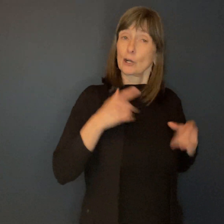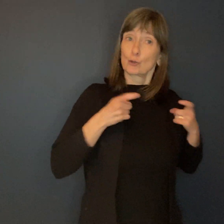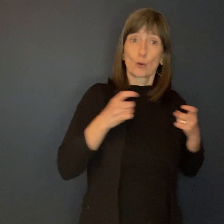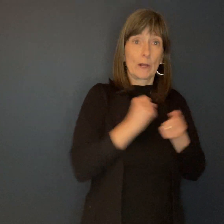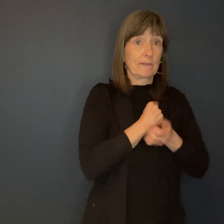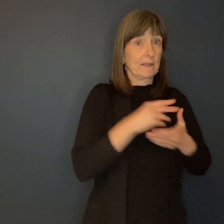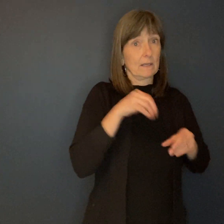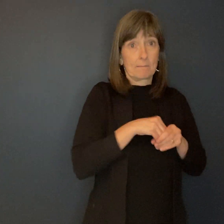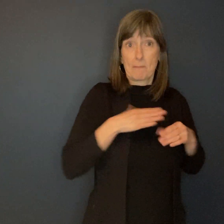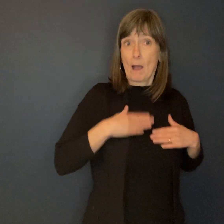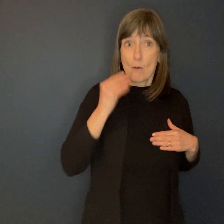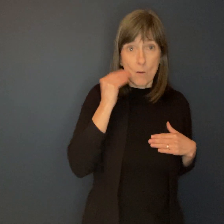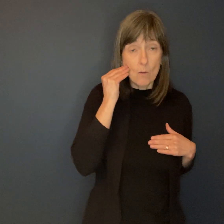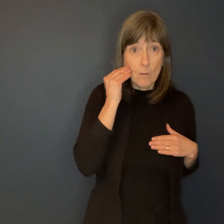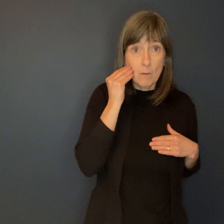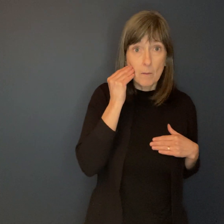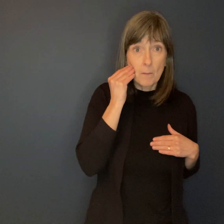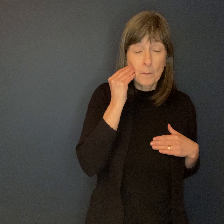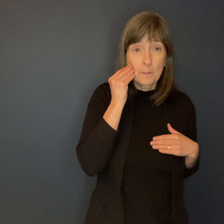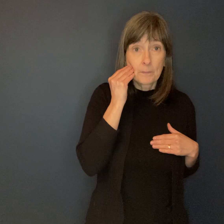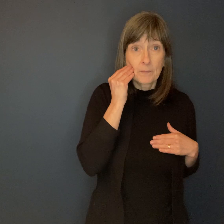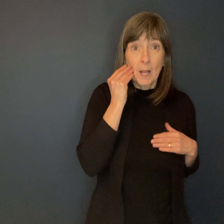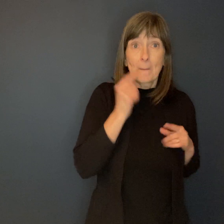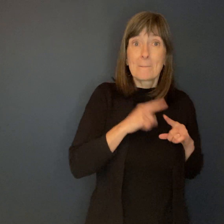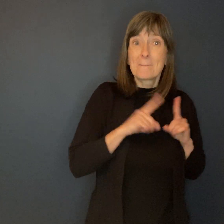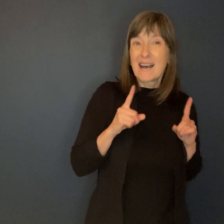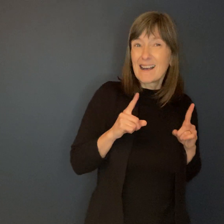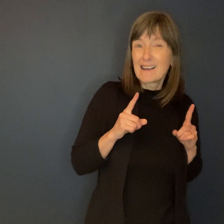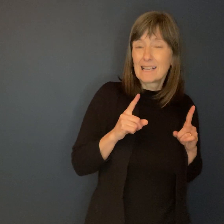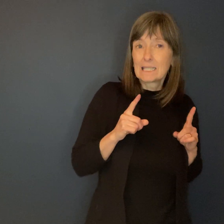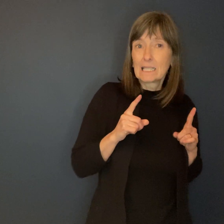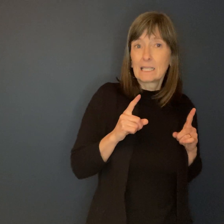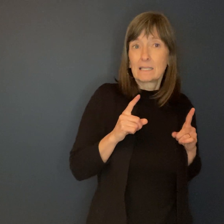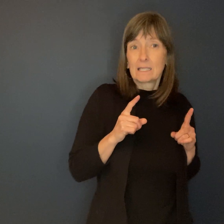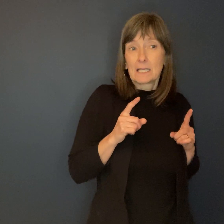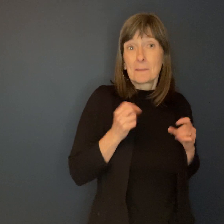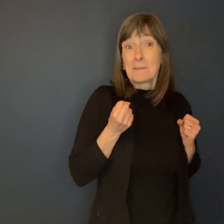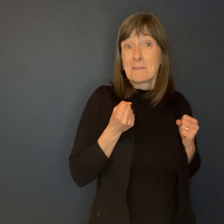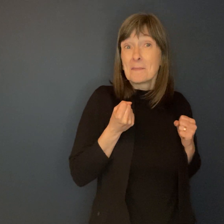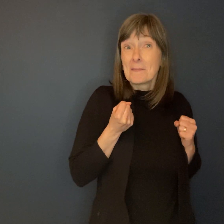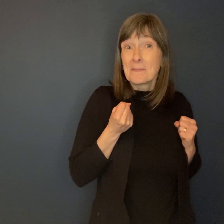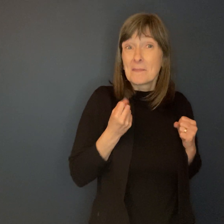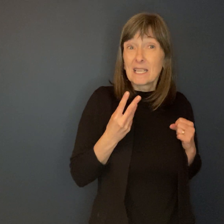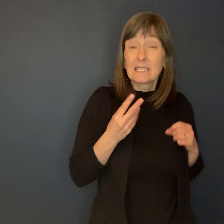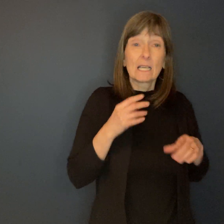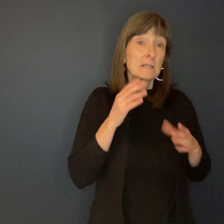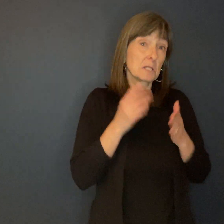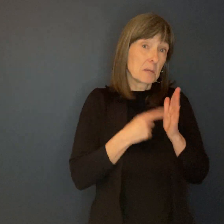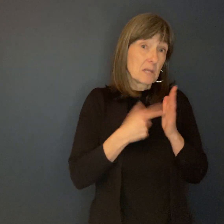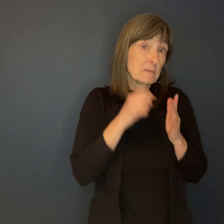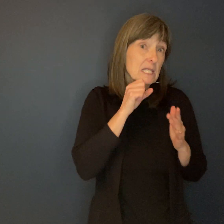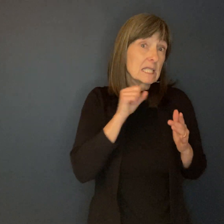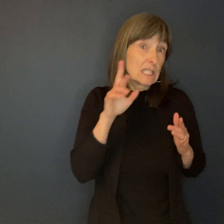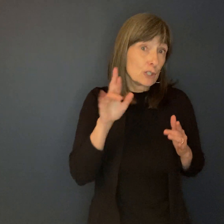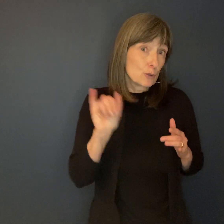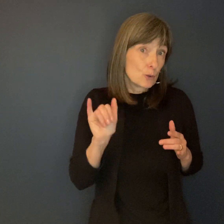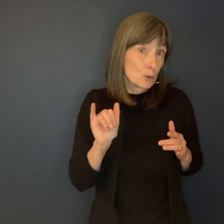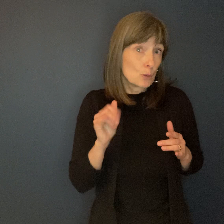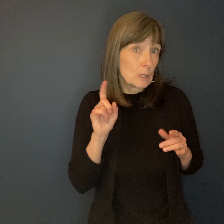it, but in order to achieve that for many people, including seniors population as an example, there is